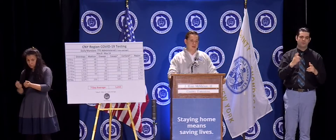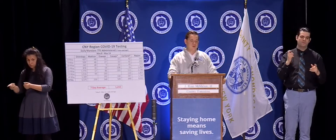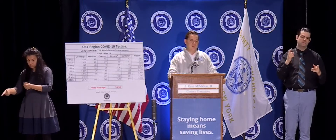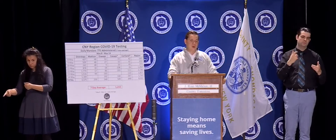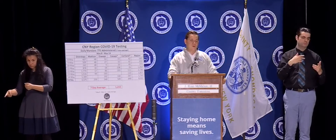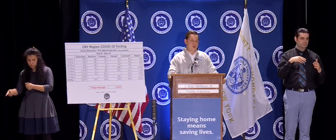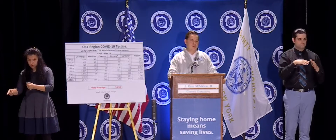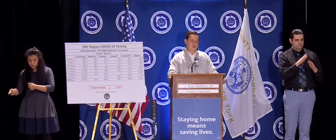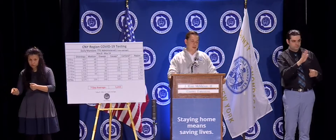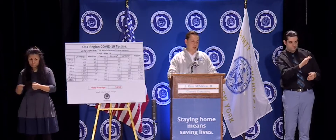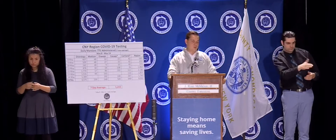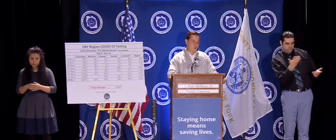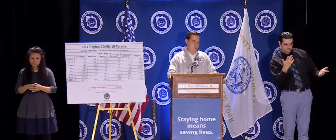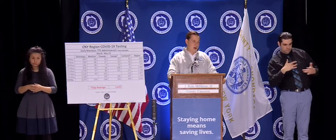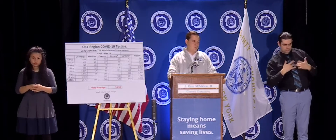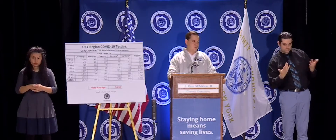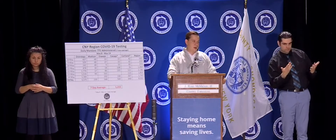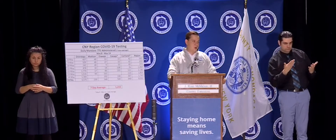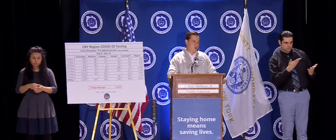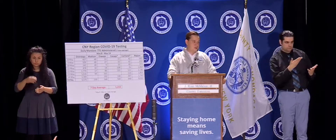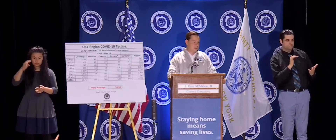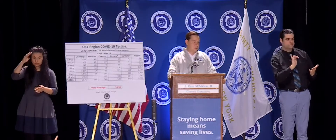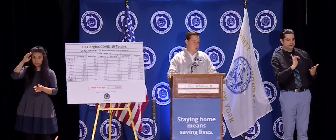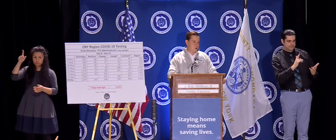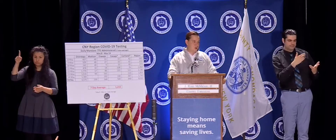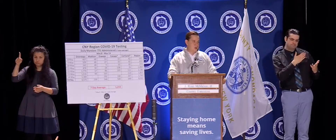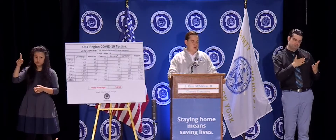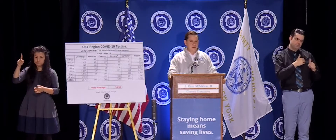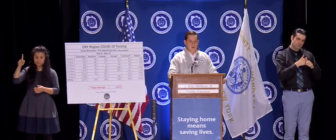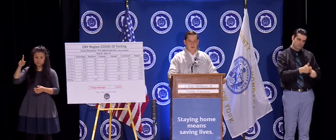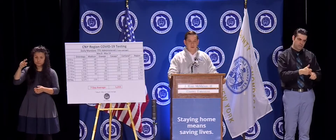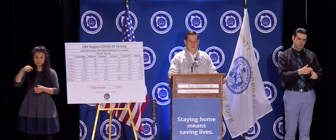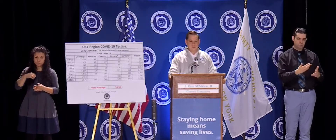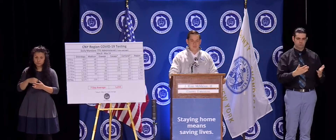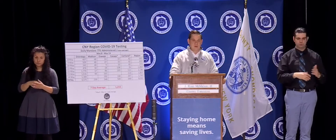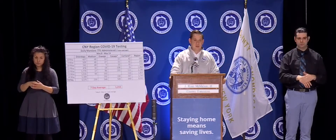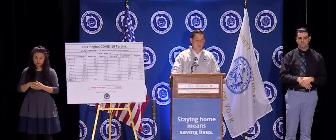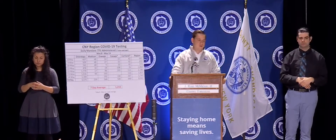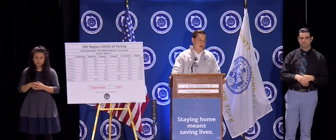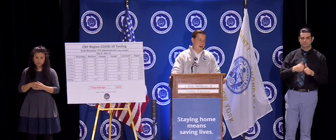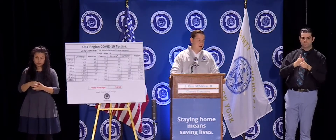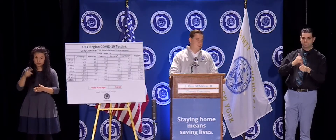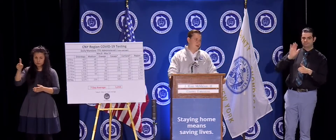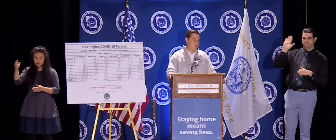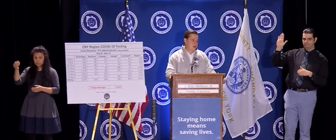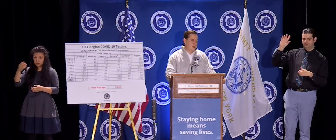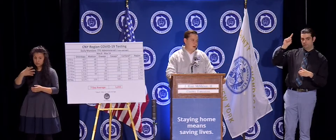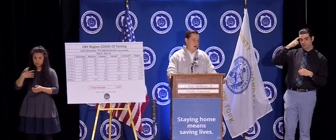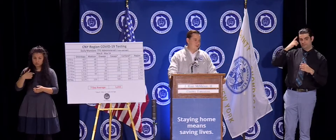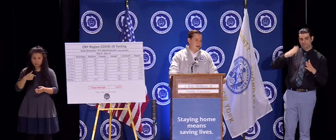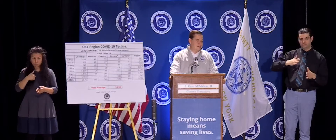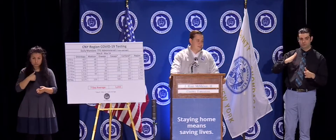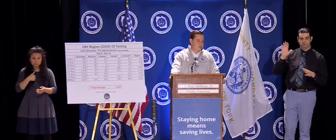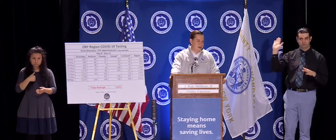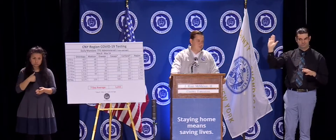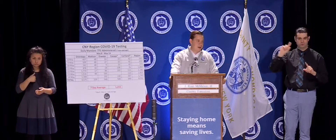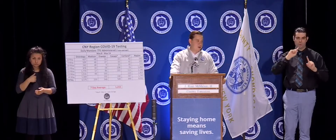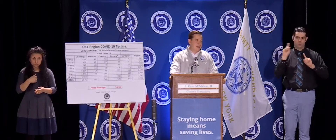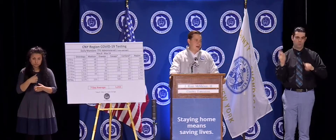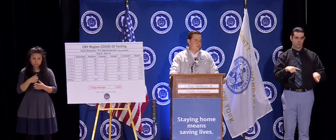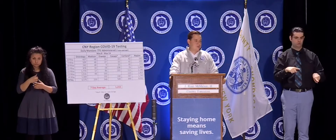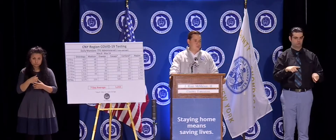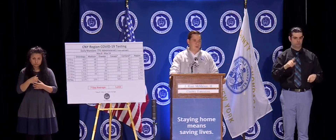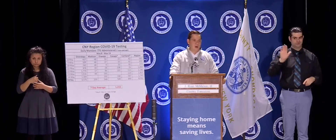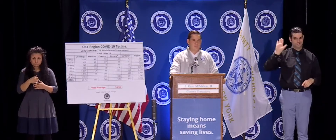on is from the governor's executive order. I will do my own executive order that will give us the ability to fine. I have not seen that